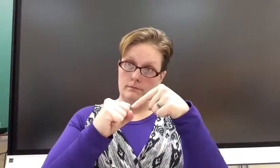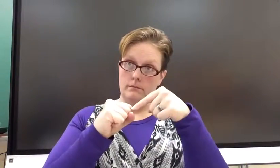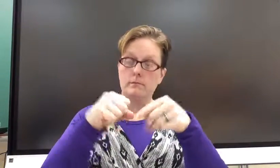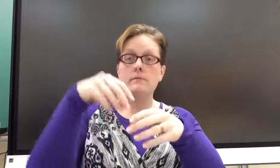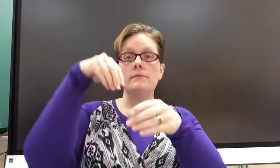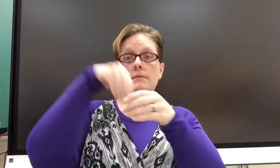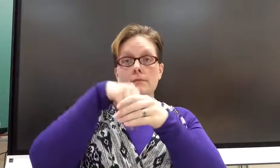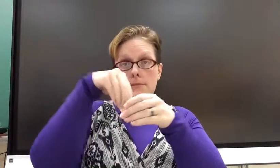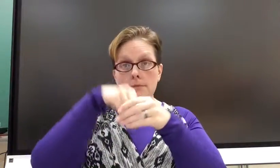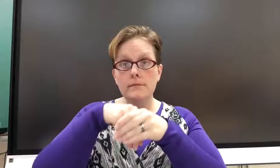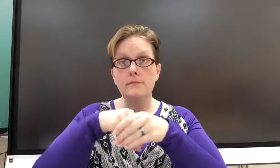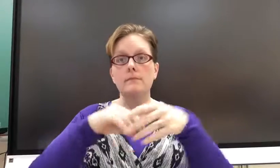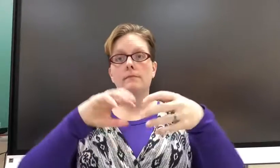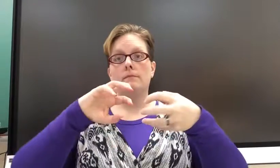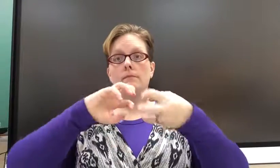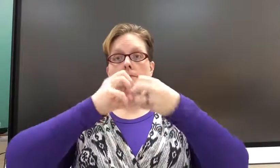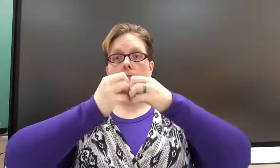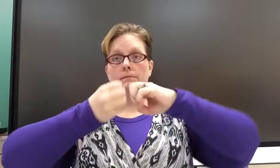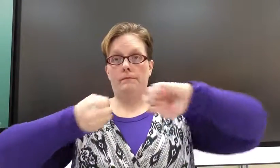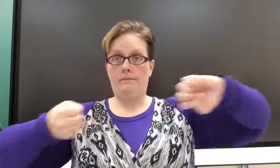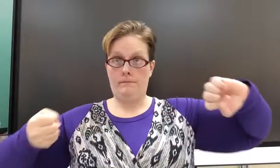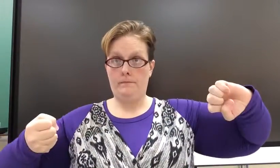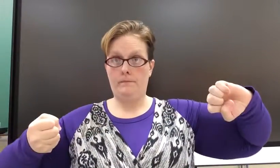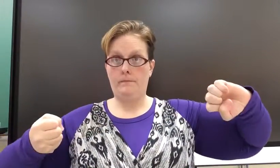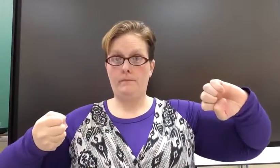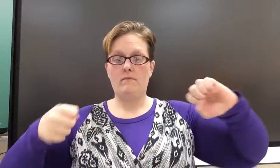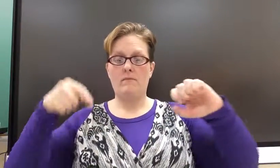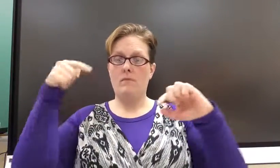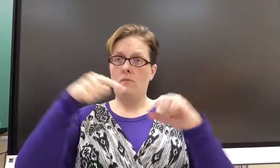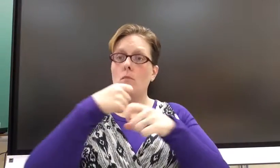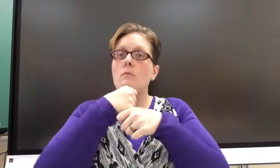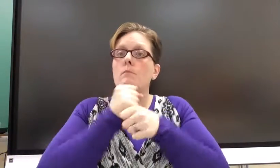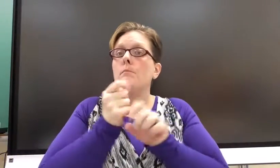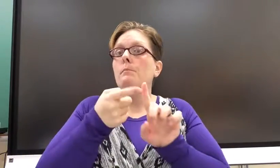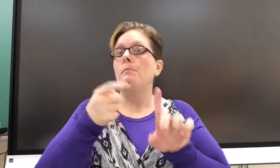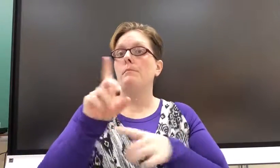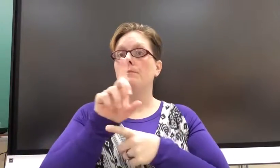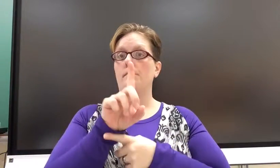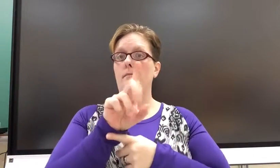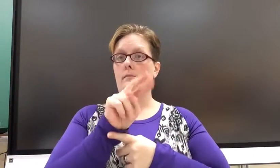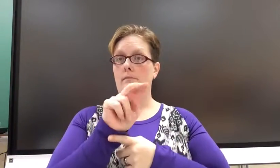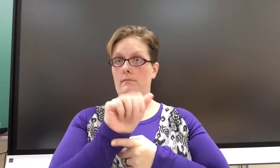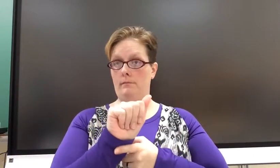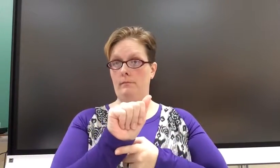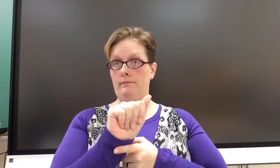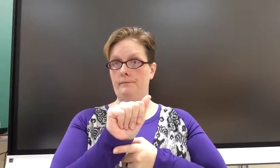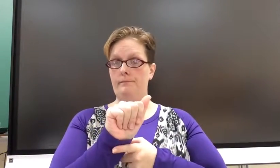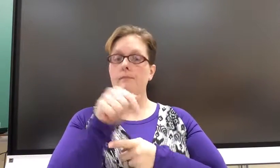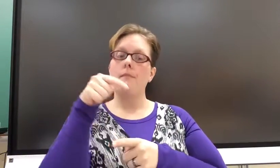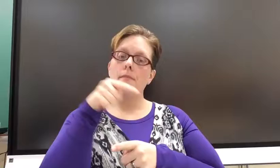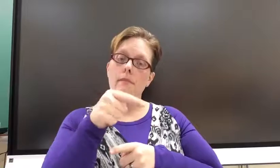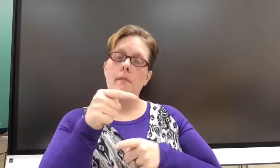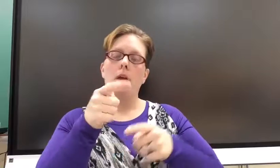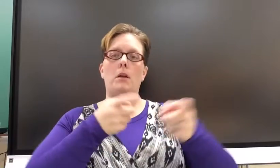In the cell nucleus, inside is where you'll find the chromosomes. Those are made from strands of